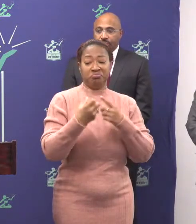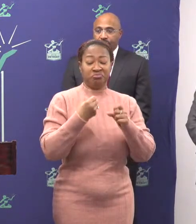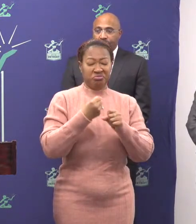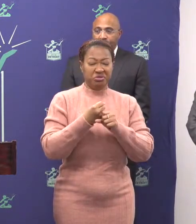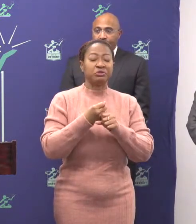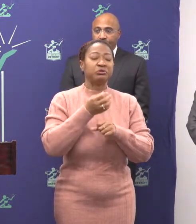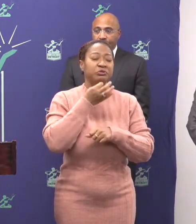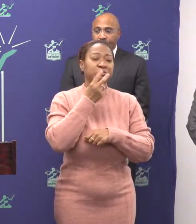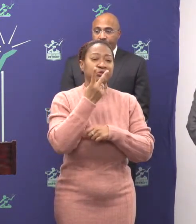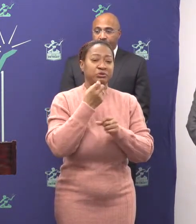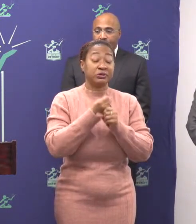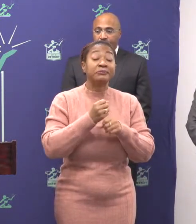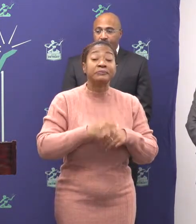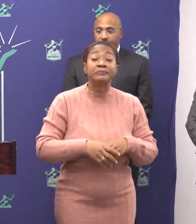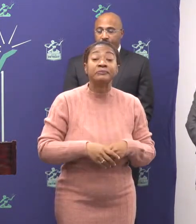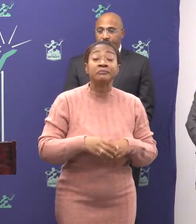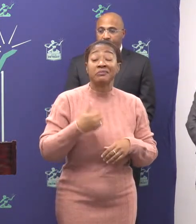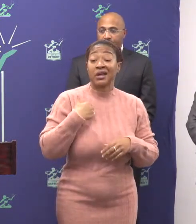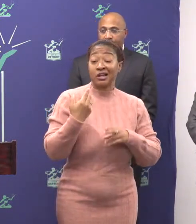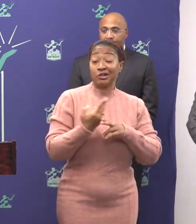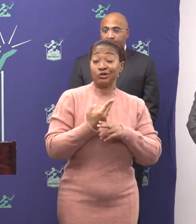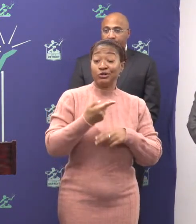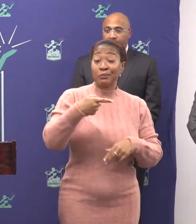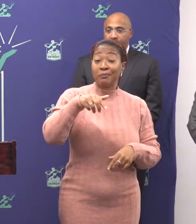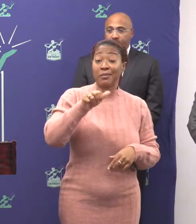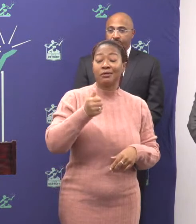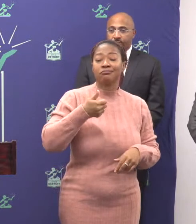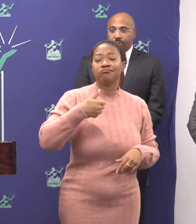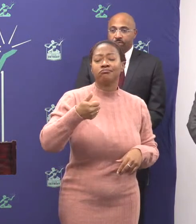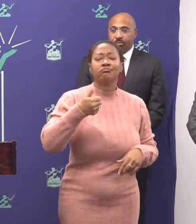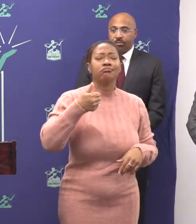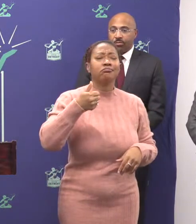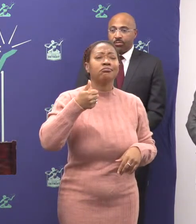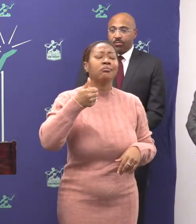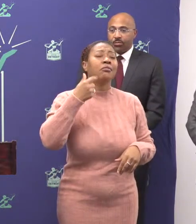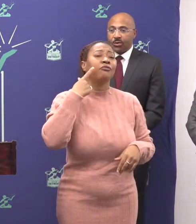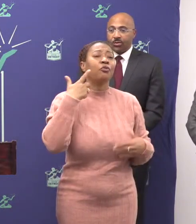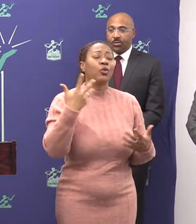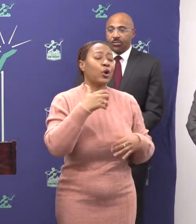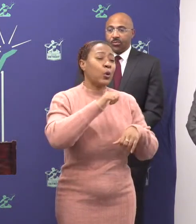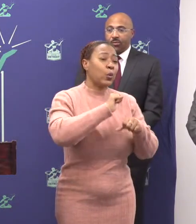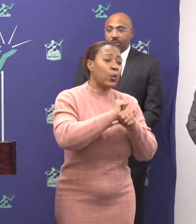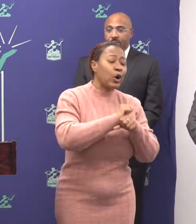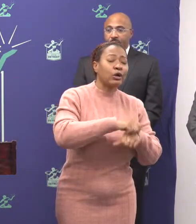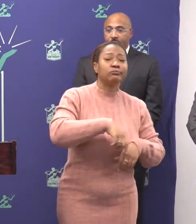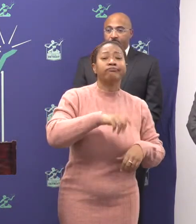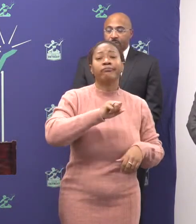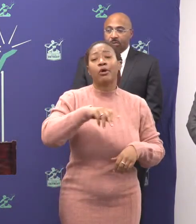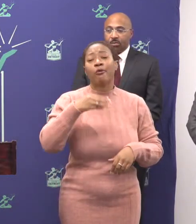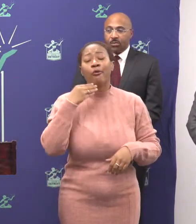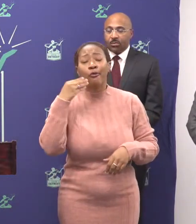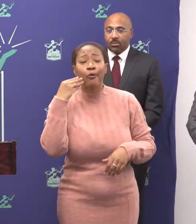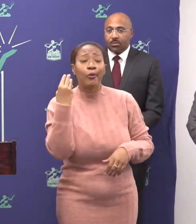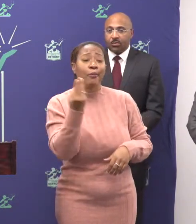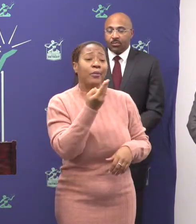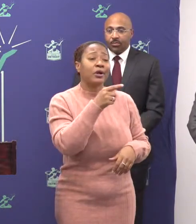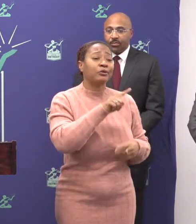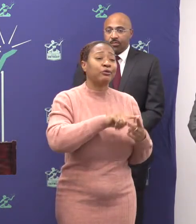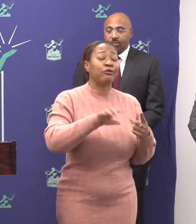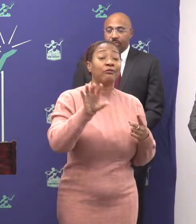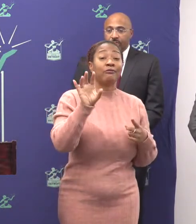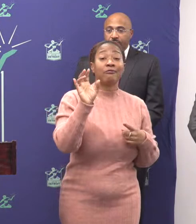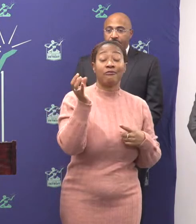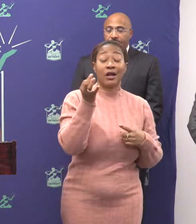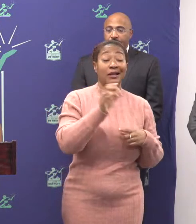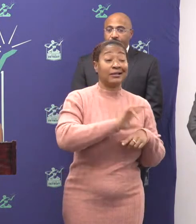2 years. I use paratransit every day to get to work and back home Monday through Friday, 7 a.m.